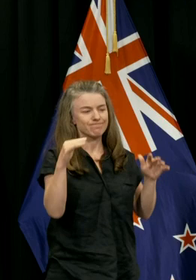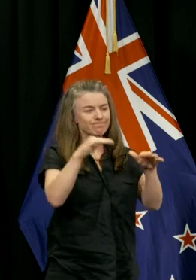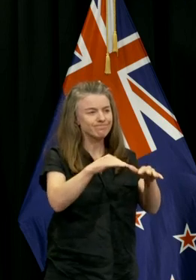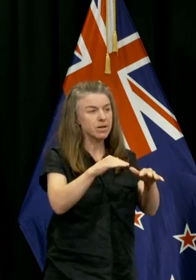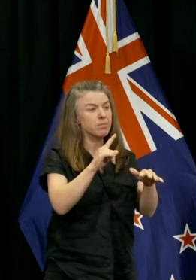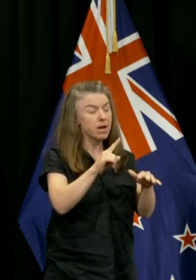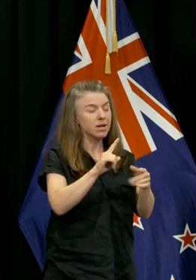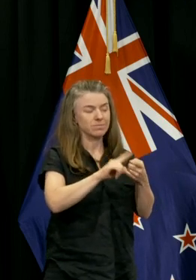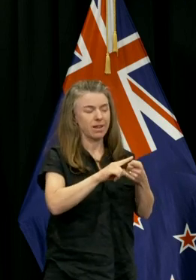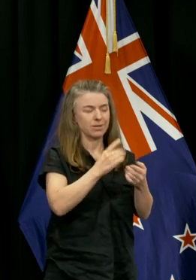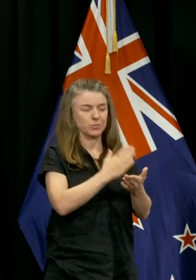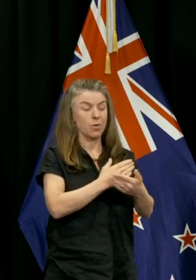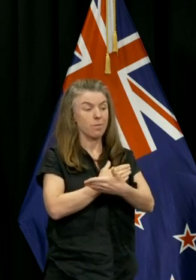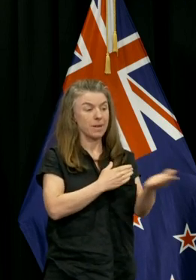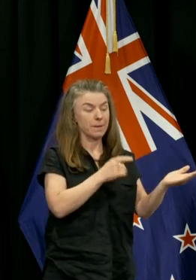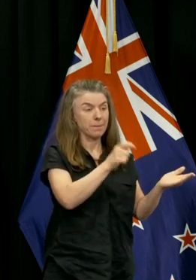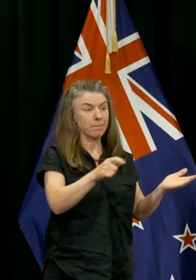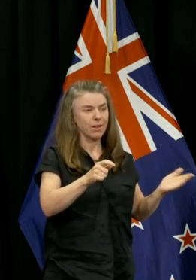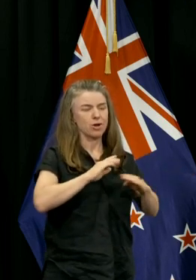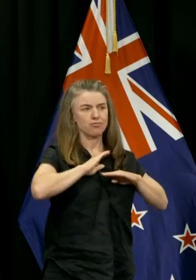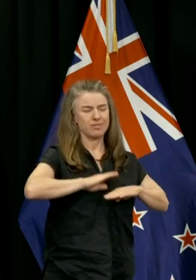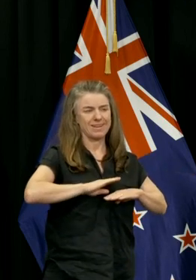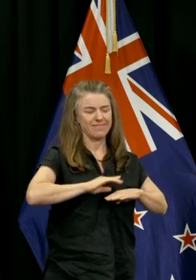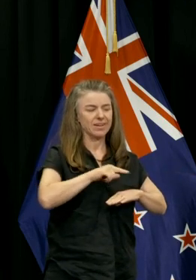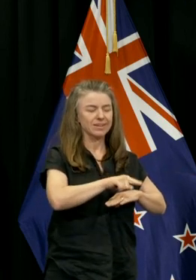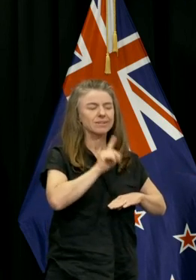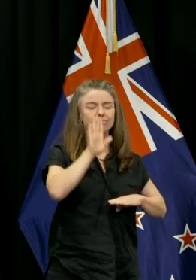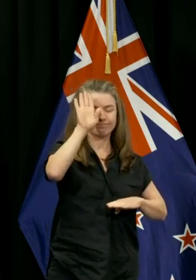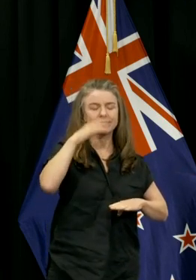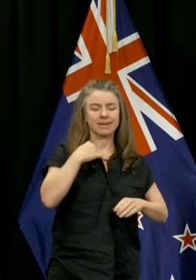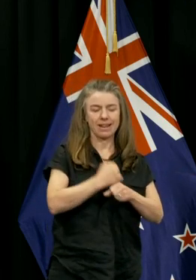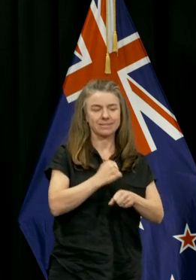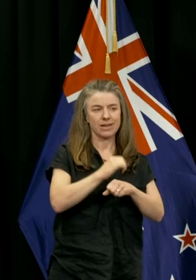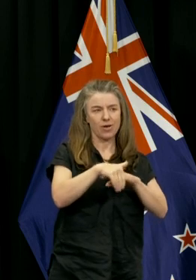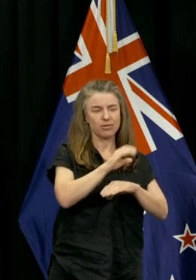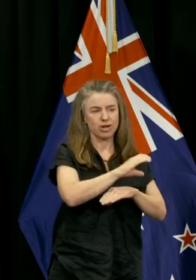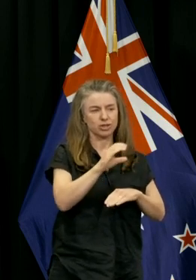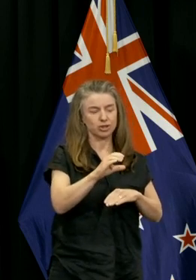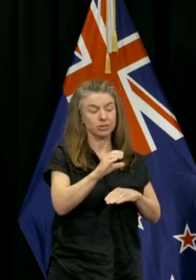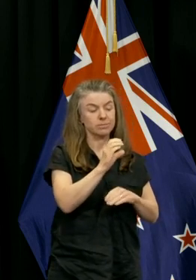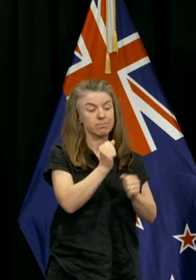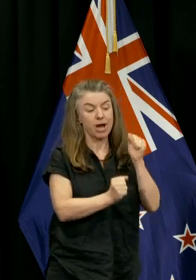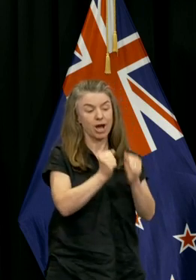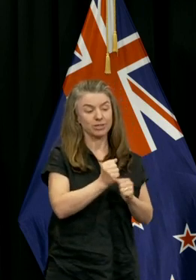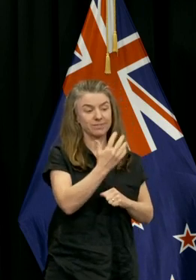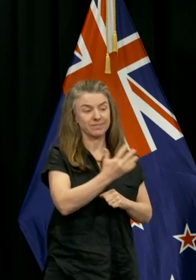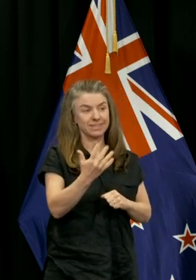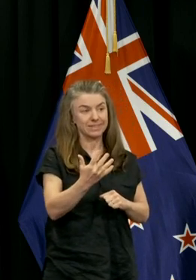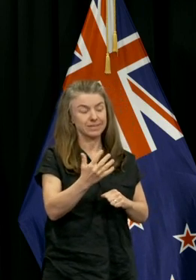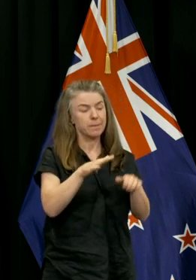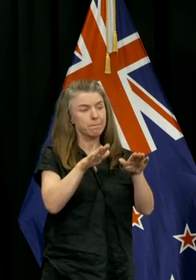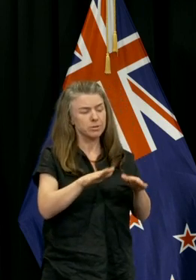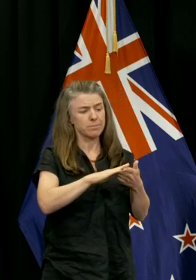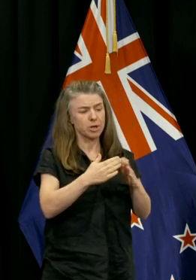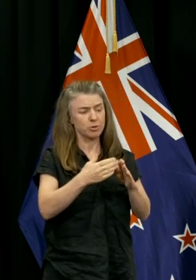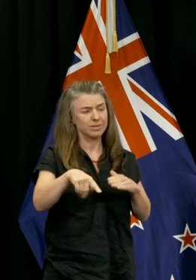of relief that the whole nation, but particularly our Muslim community, are being spared